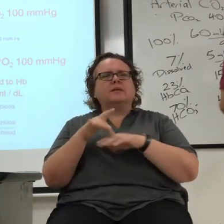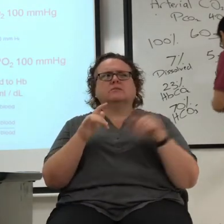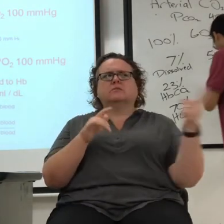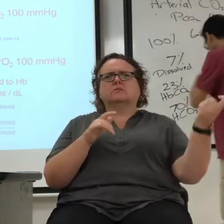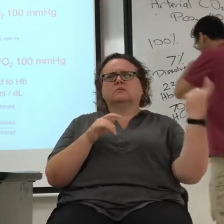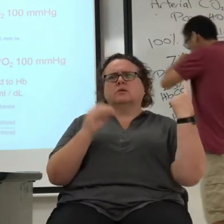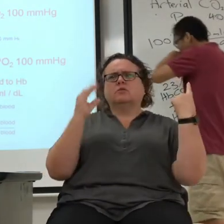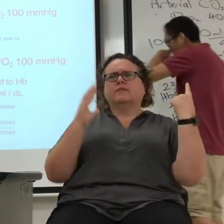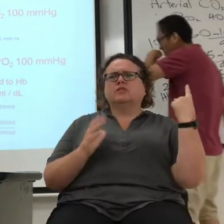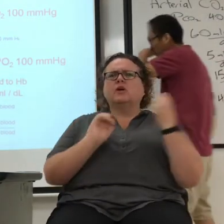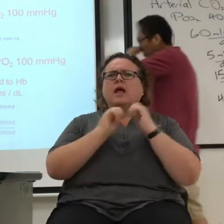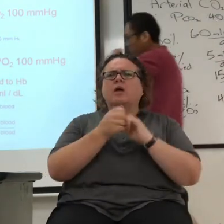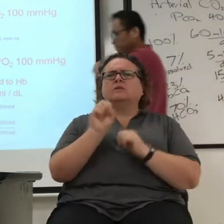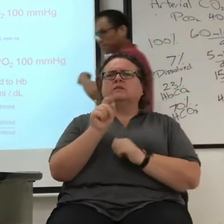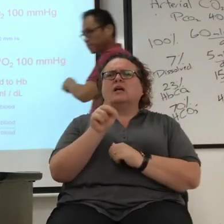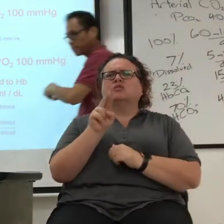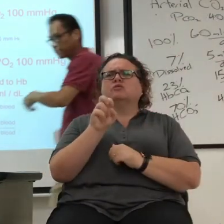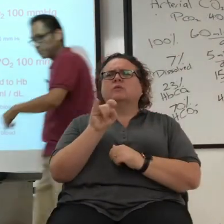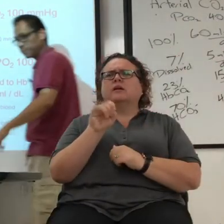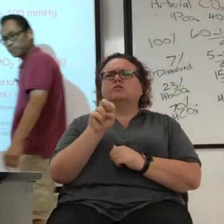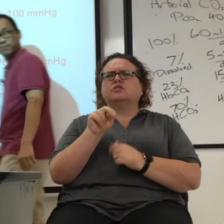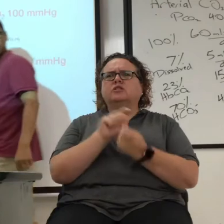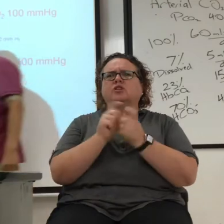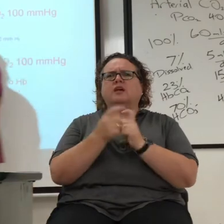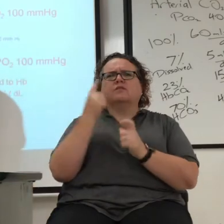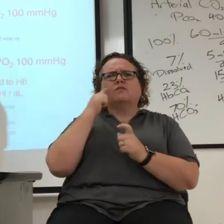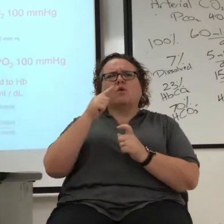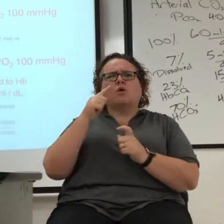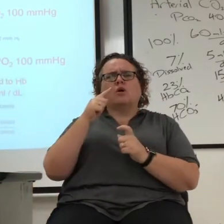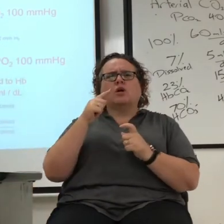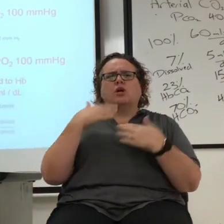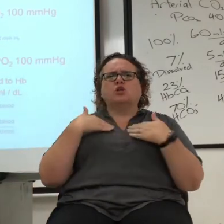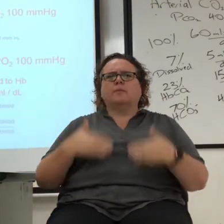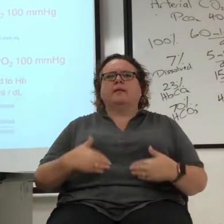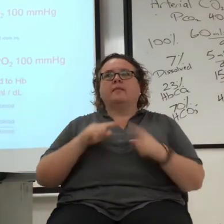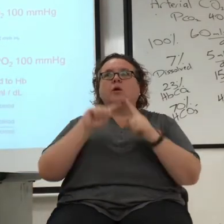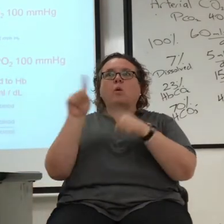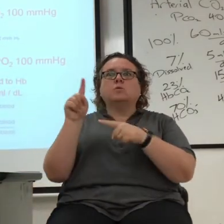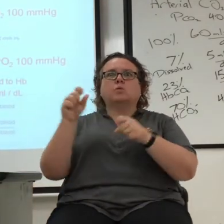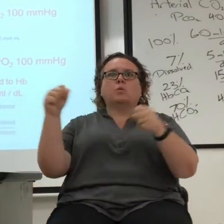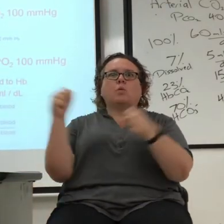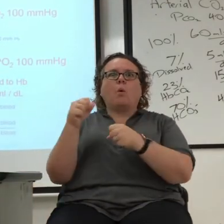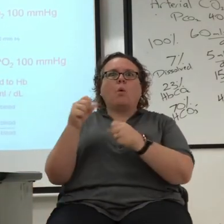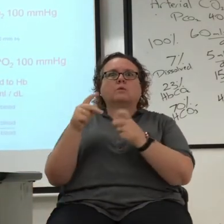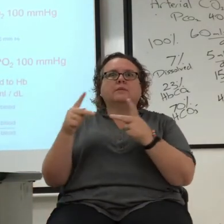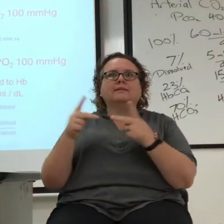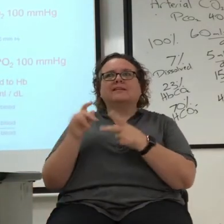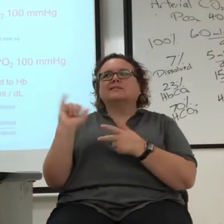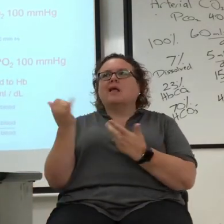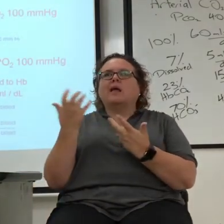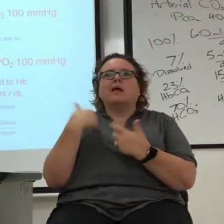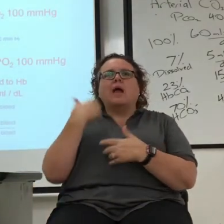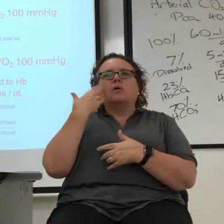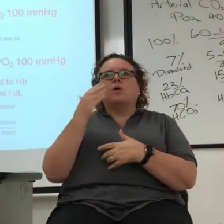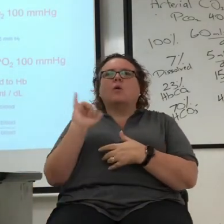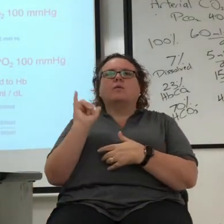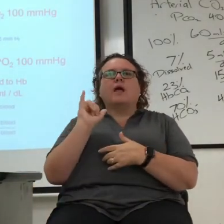how does saturation change for, say, a human who goes in cold conditions like deep, I don't know, scuba diving